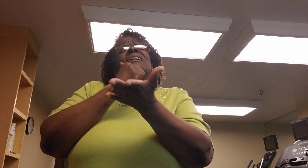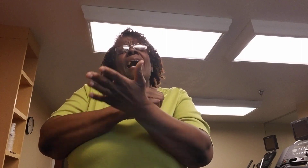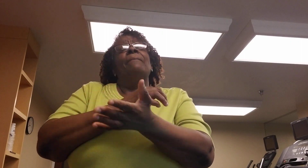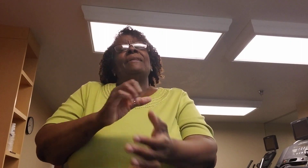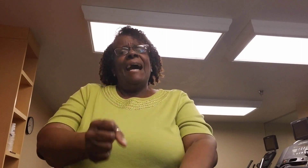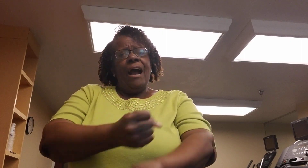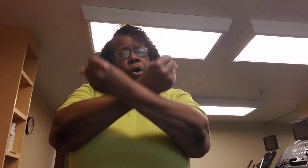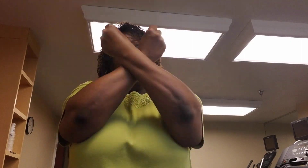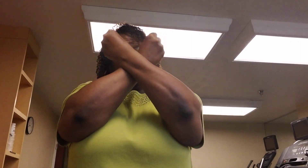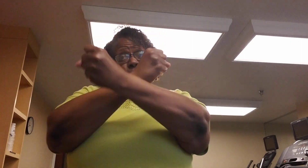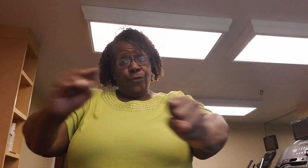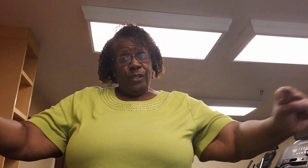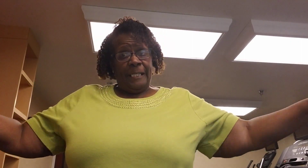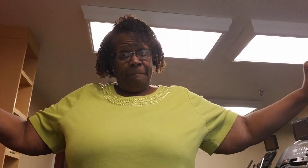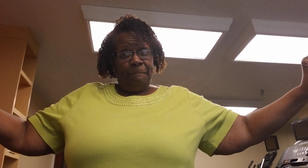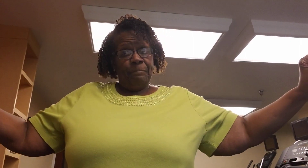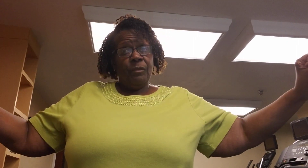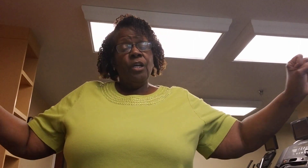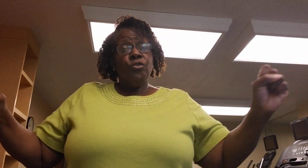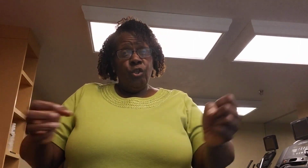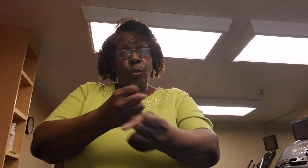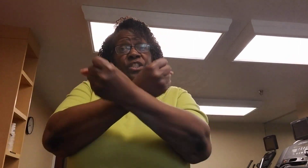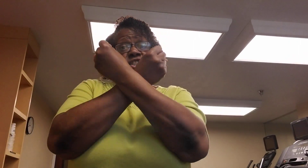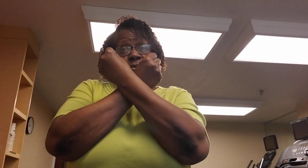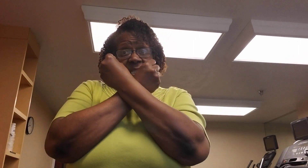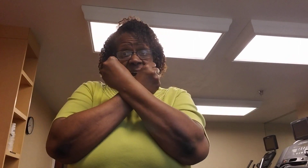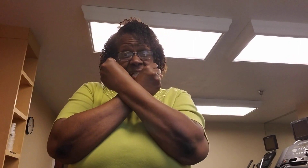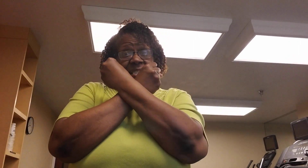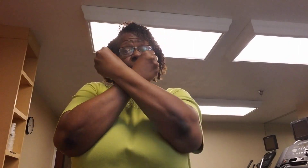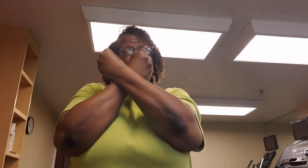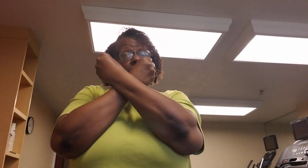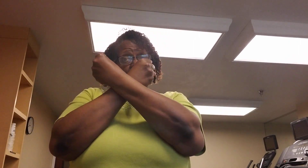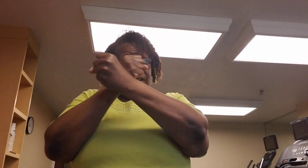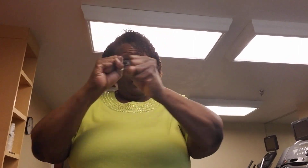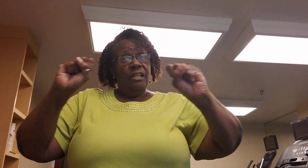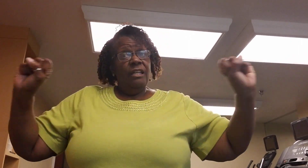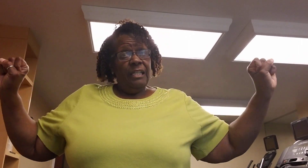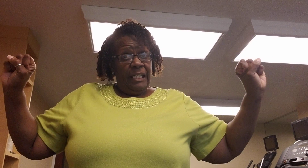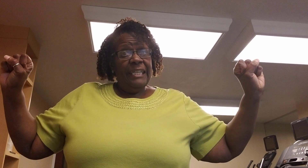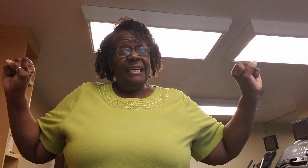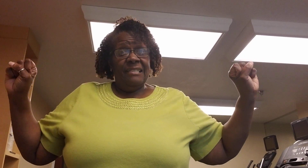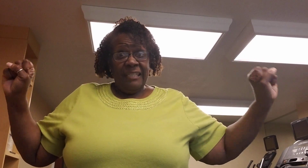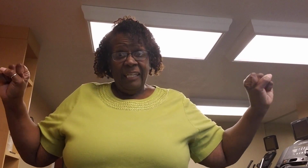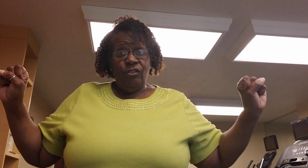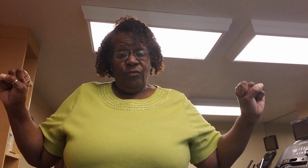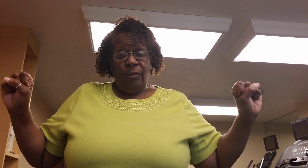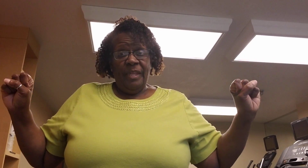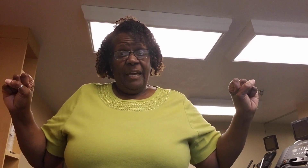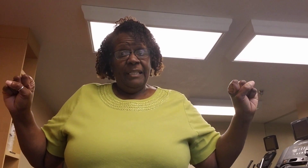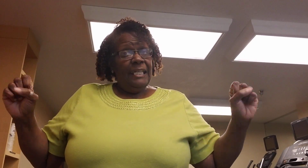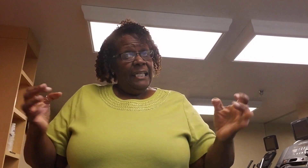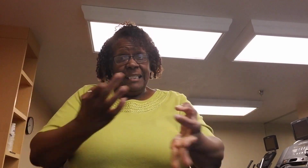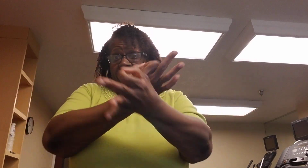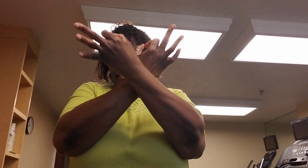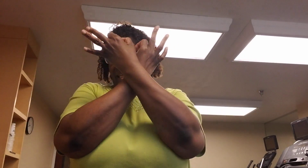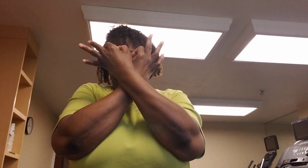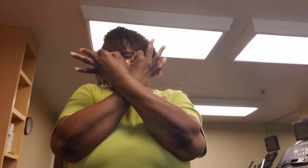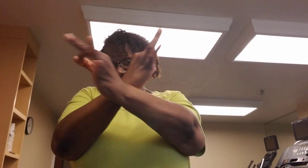I'm now free. So you want to use the concept of he has saved you from that, not